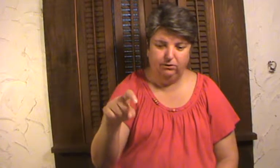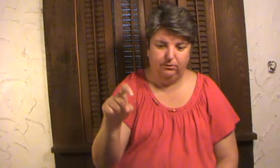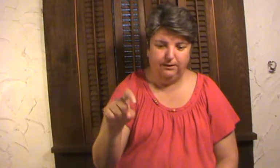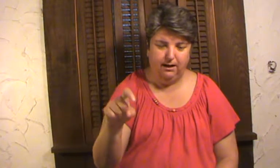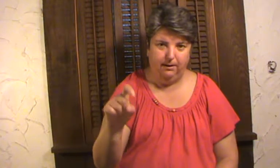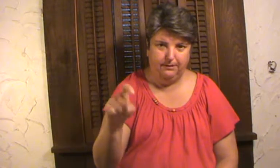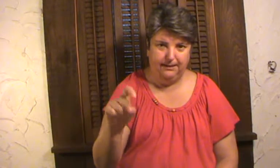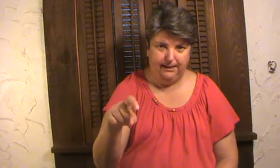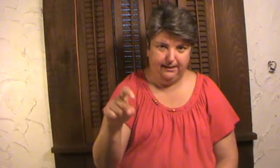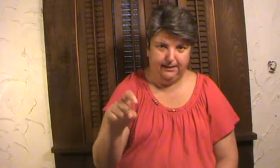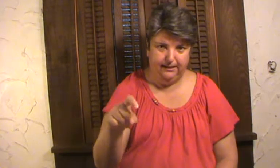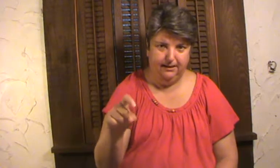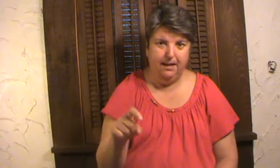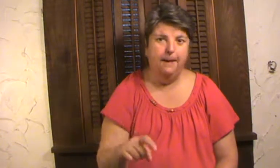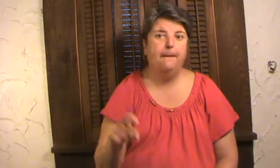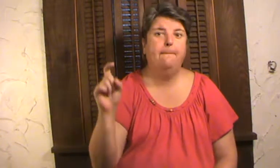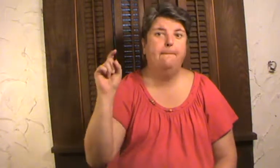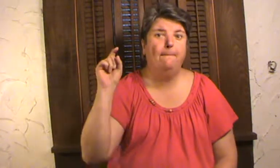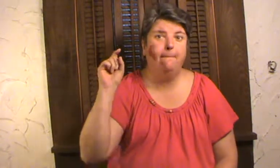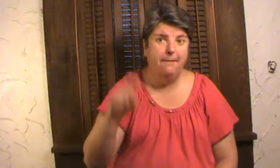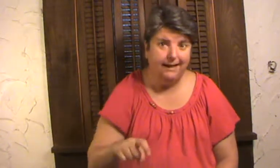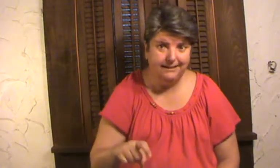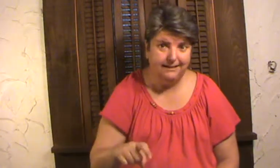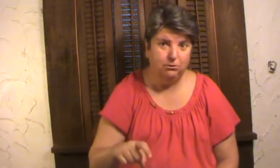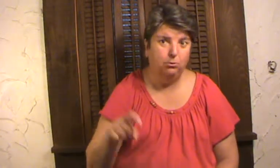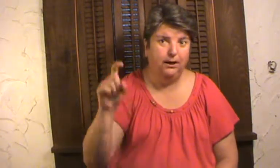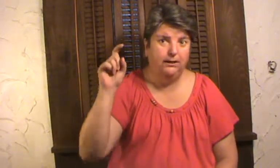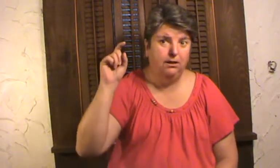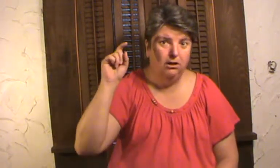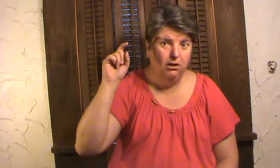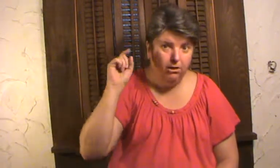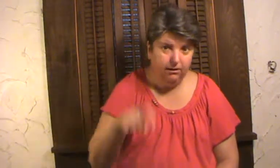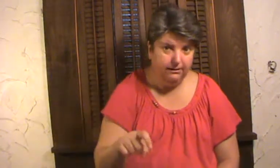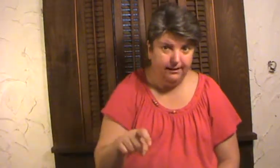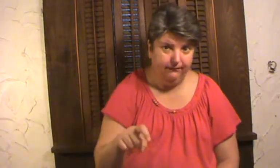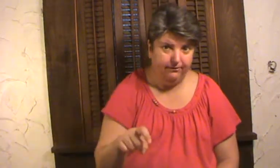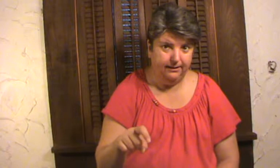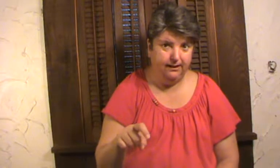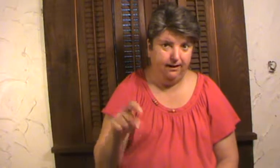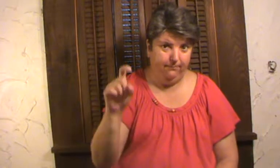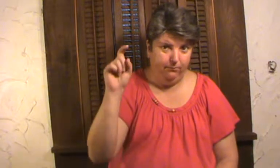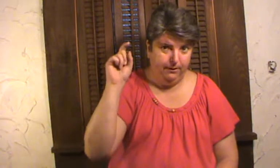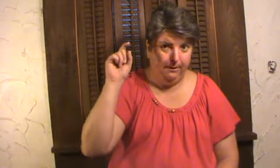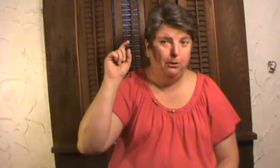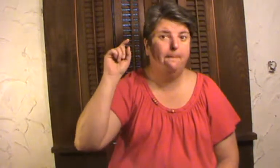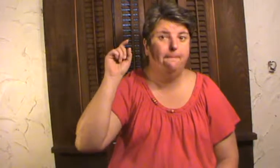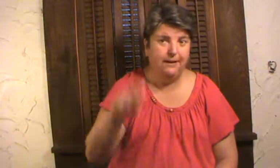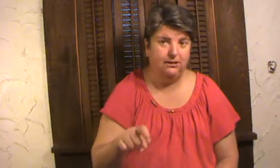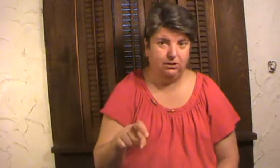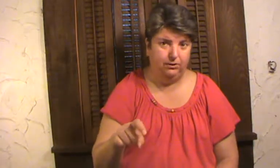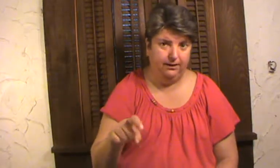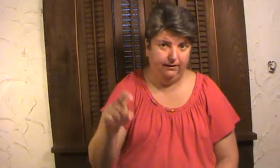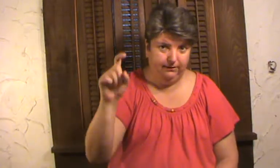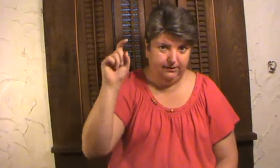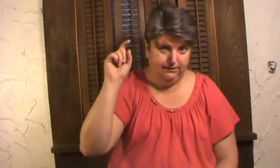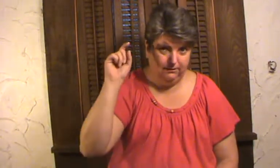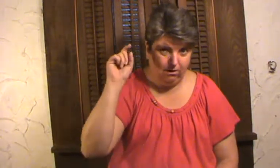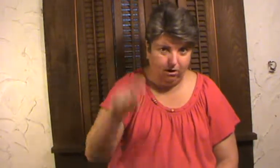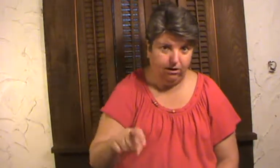3 times, need. Must is one definite time, one you must do, it's kind of hard